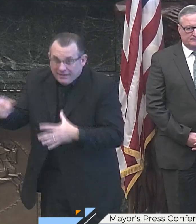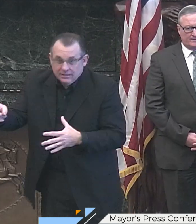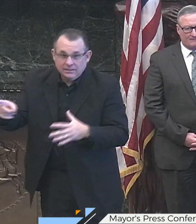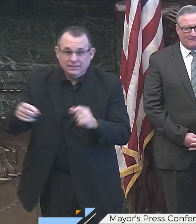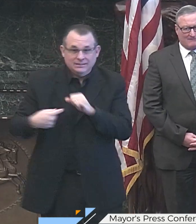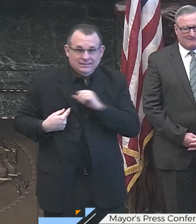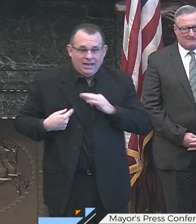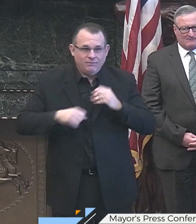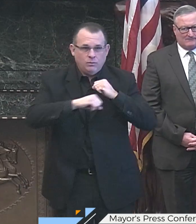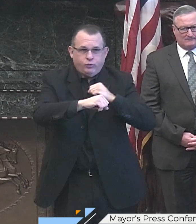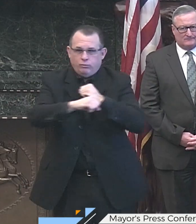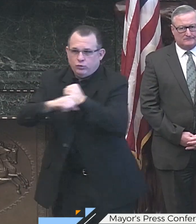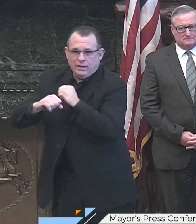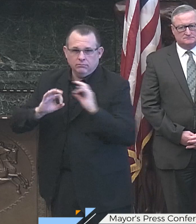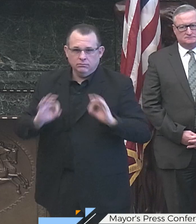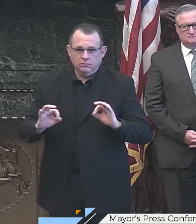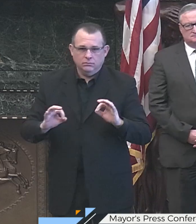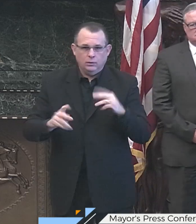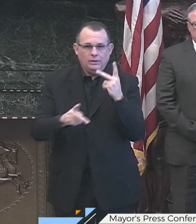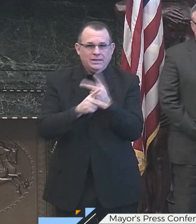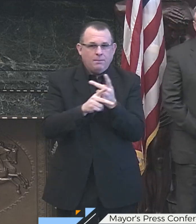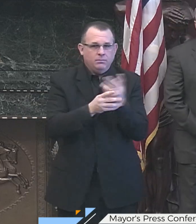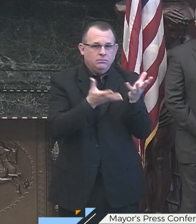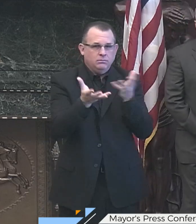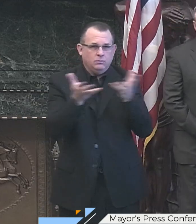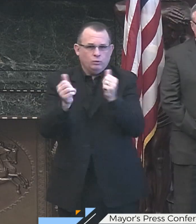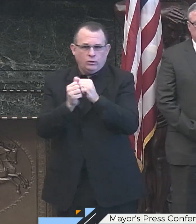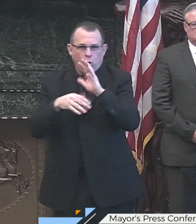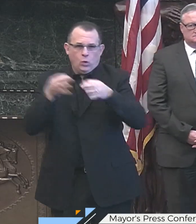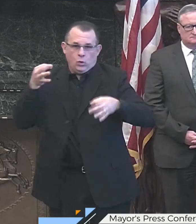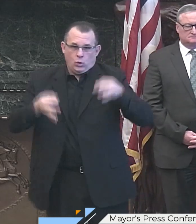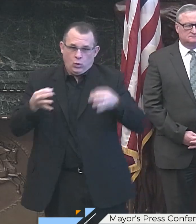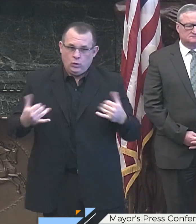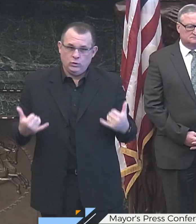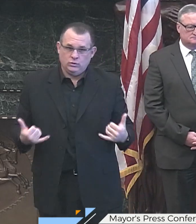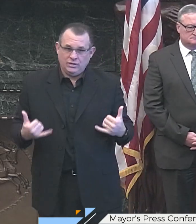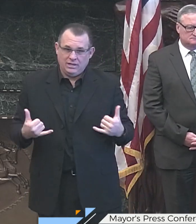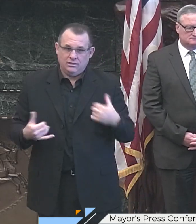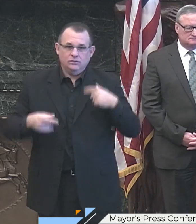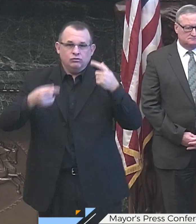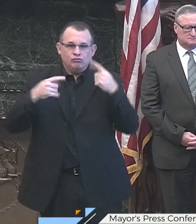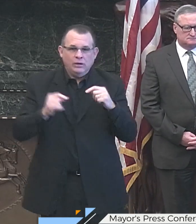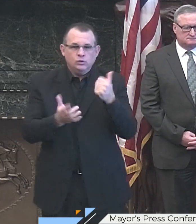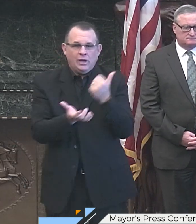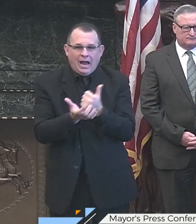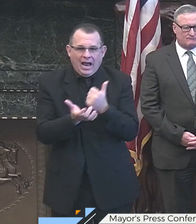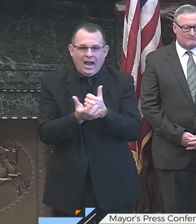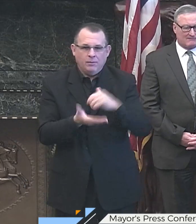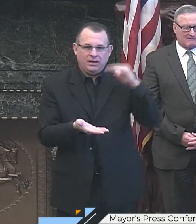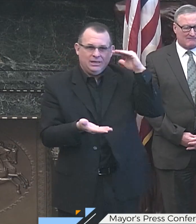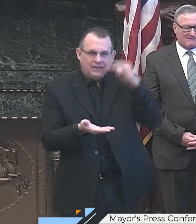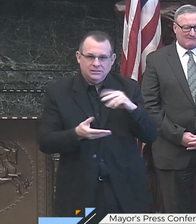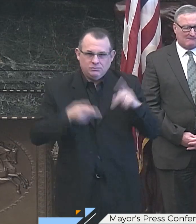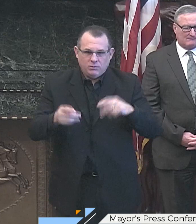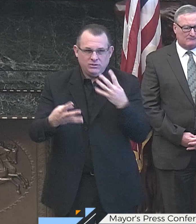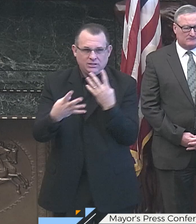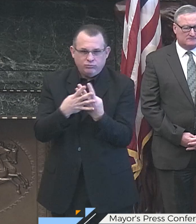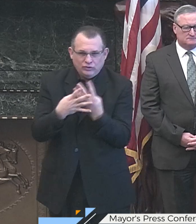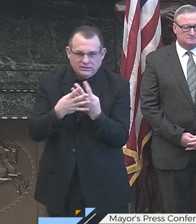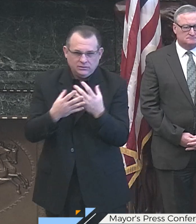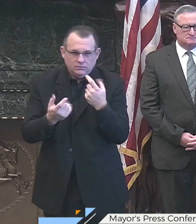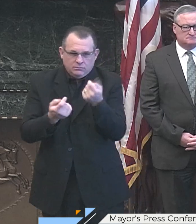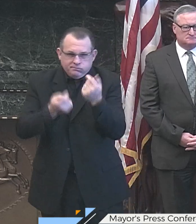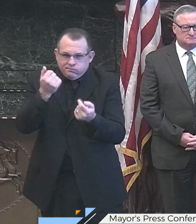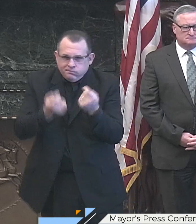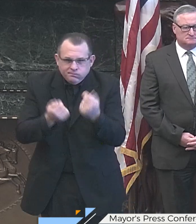And we continue to work with the courts to bring down the population of our jails. And I'm pleased that the courts have